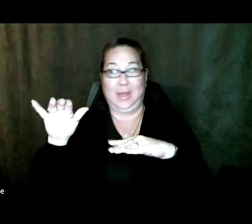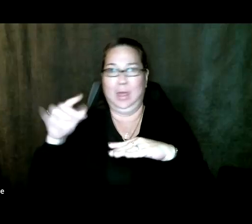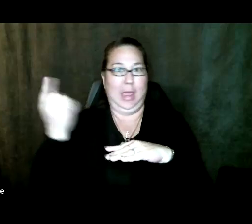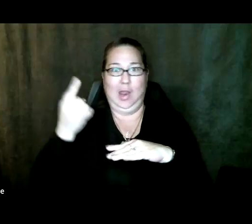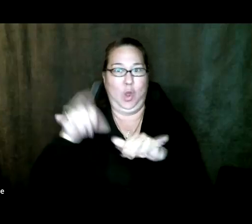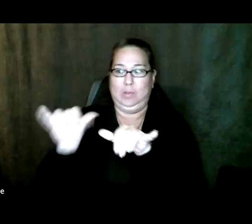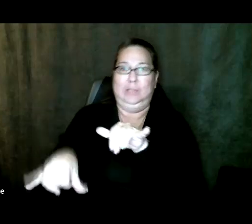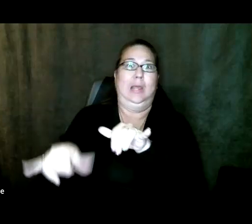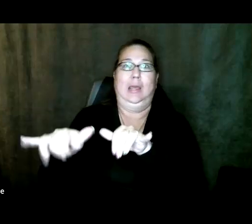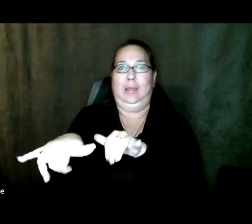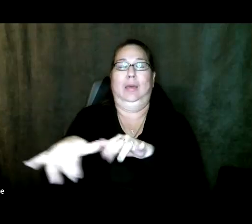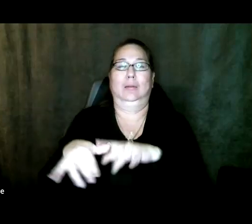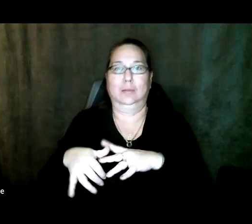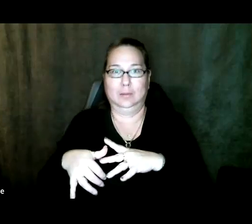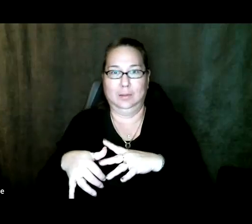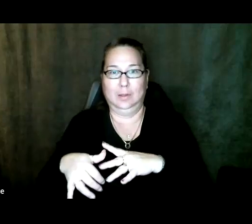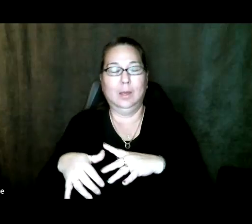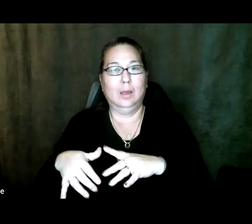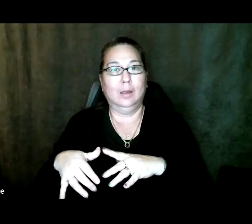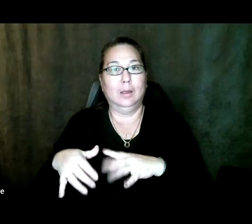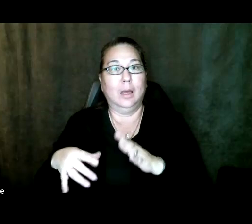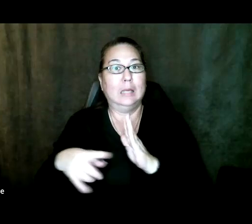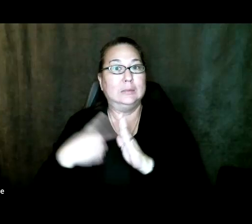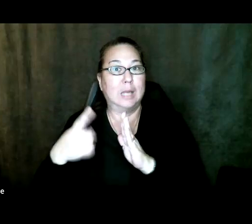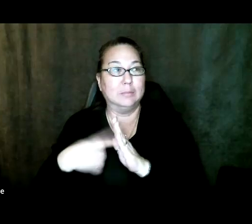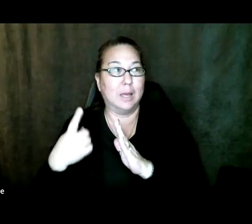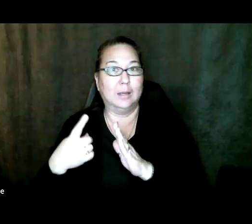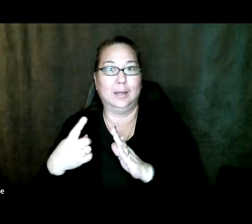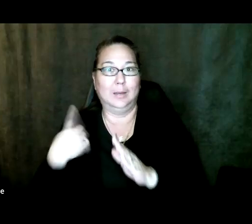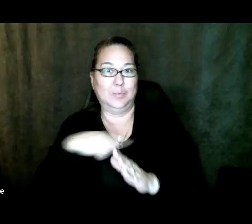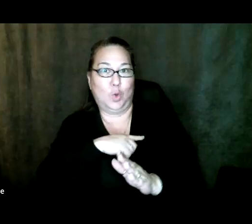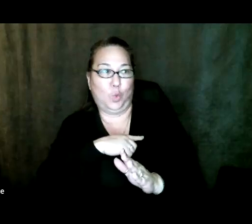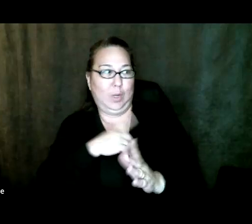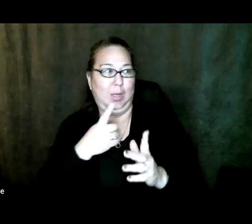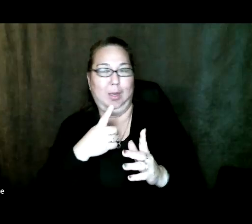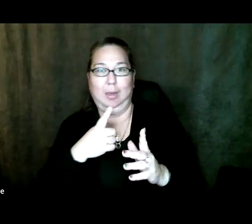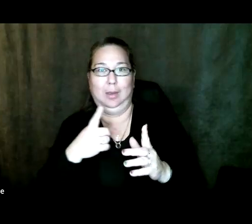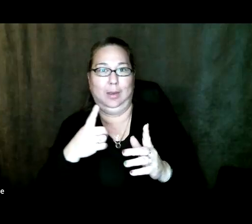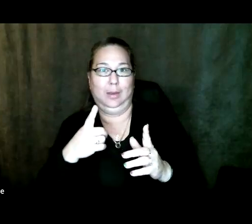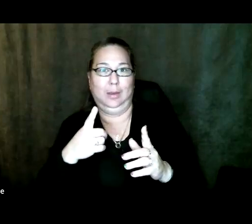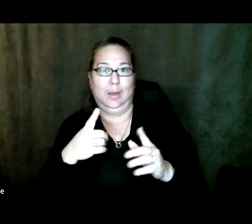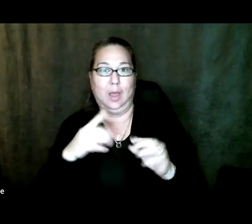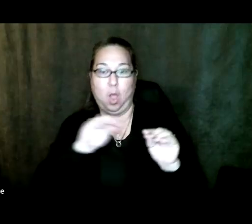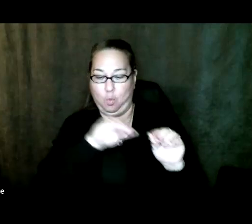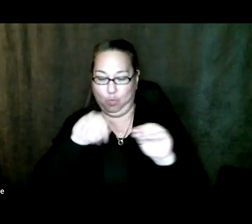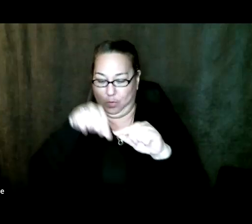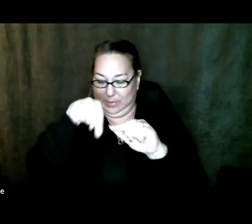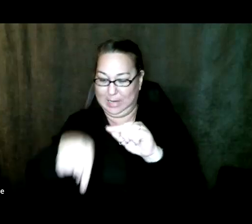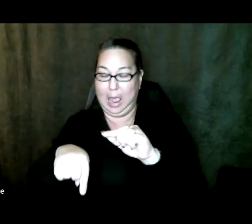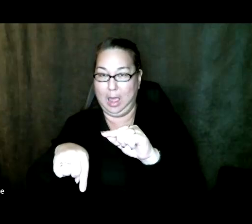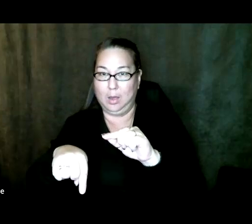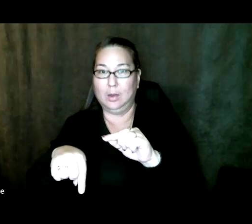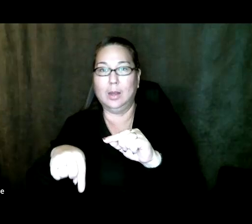So sometimes moving down means a couple schools somewhere else jumped over you. It doesn't mean Yeah. you went